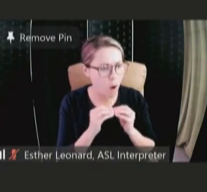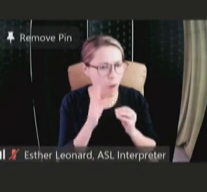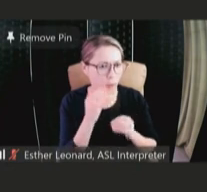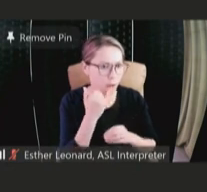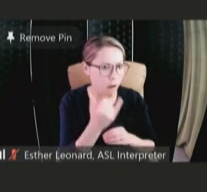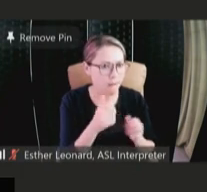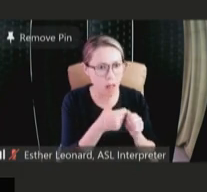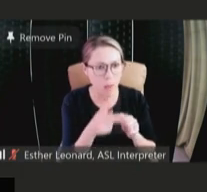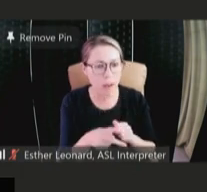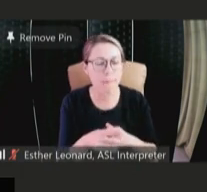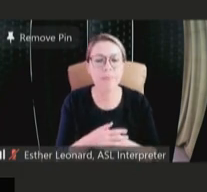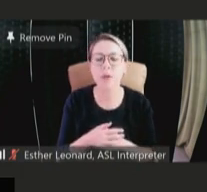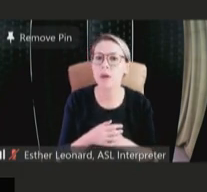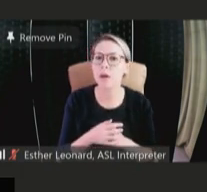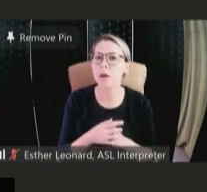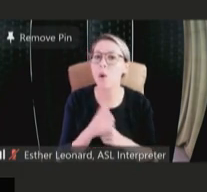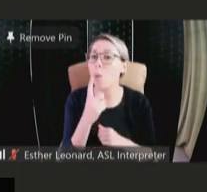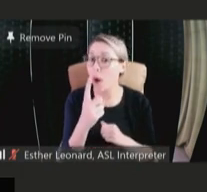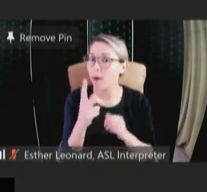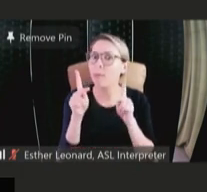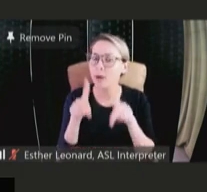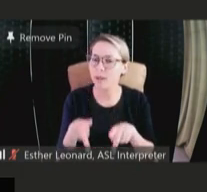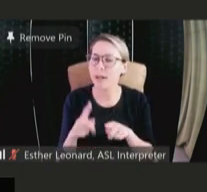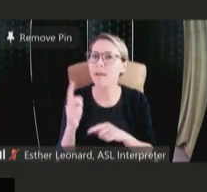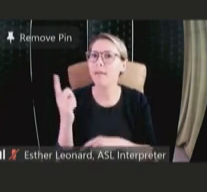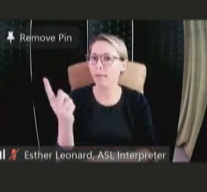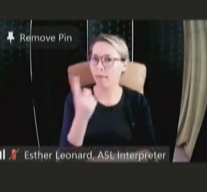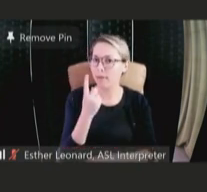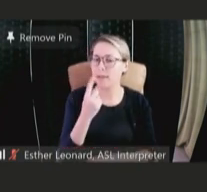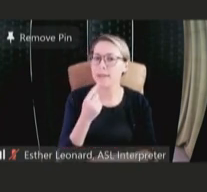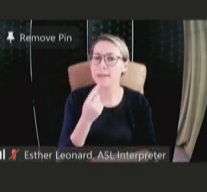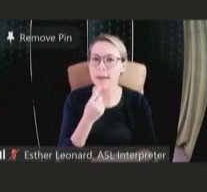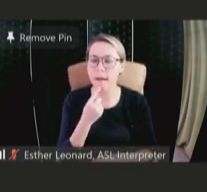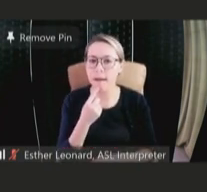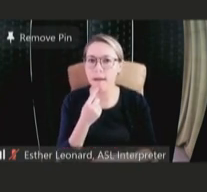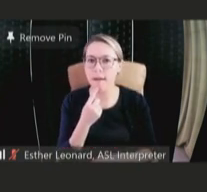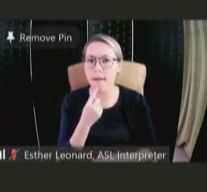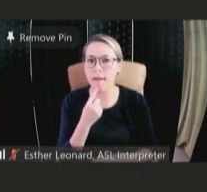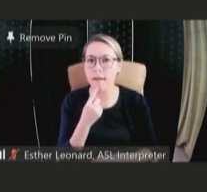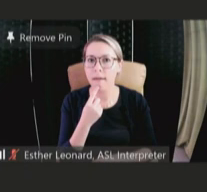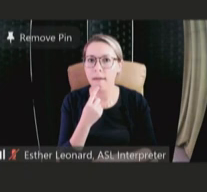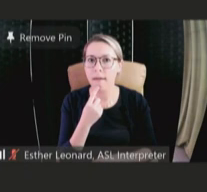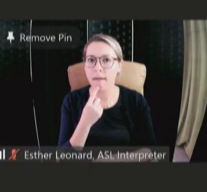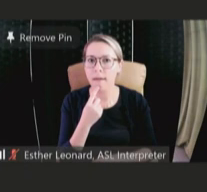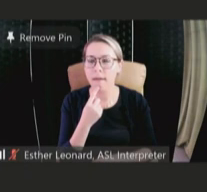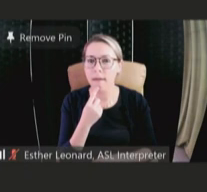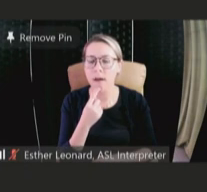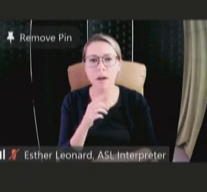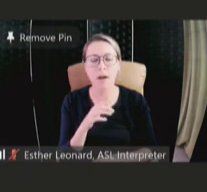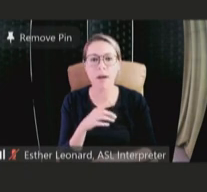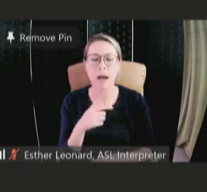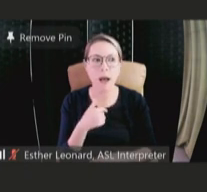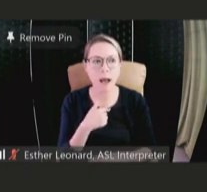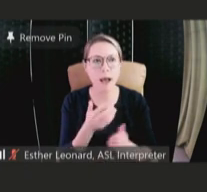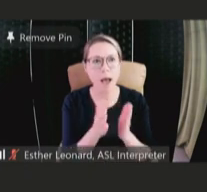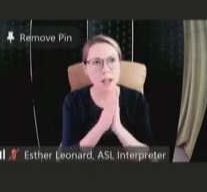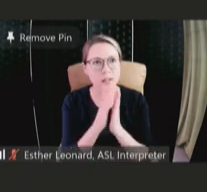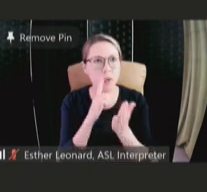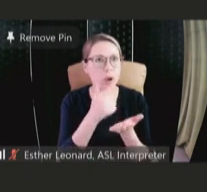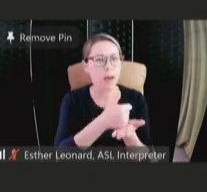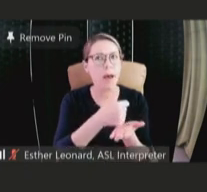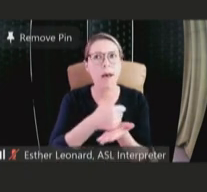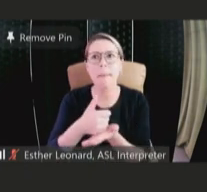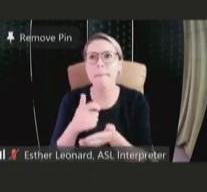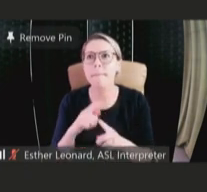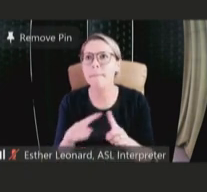person who came up and said, you know, I've been bad at asking for help, but I need to recognize that I, you